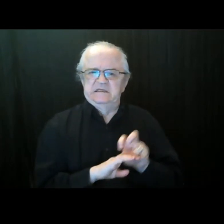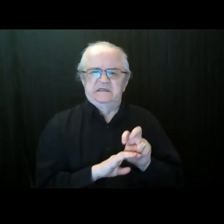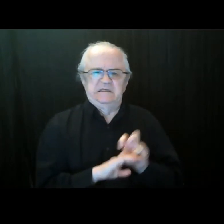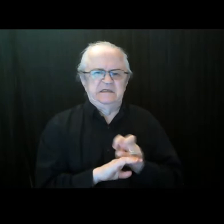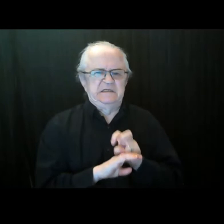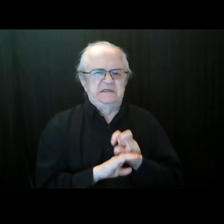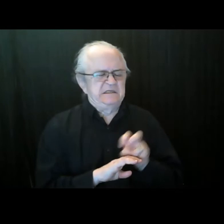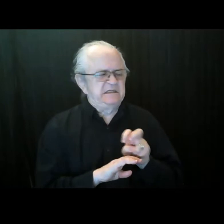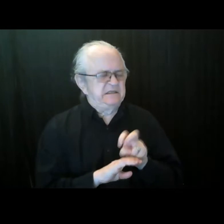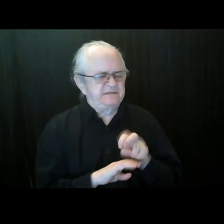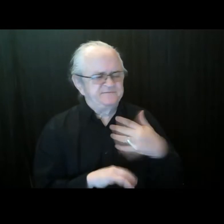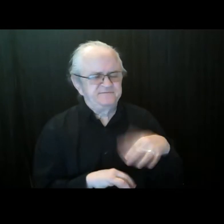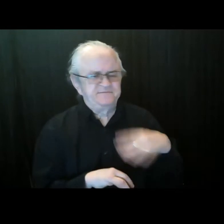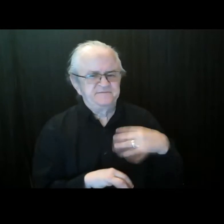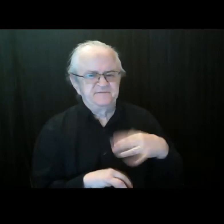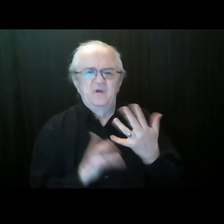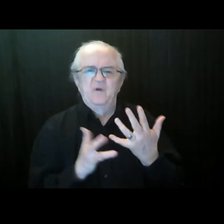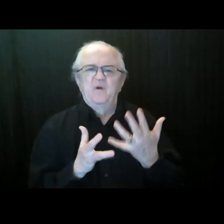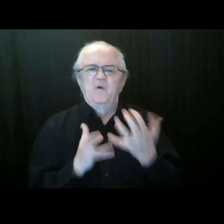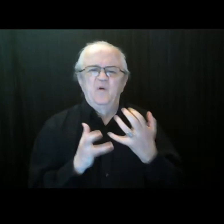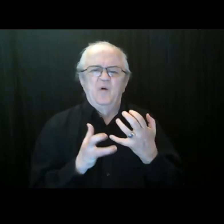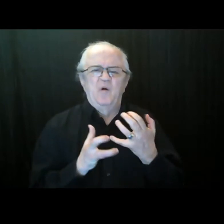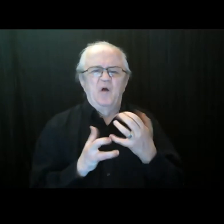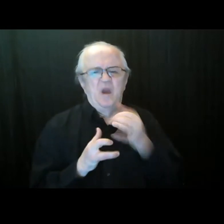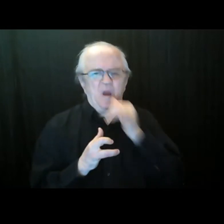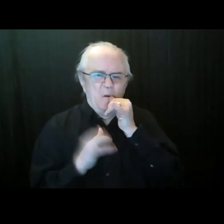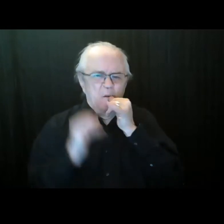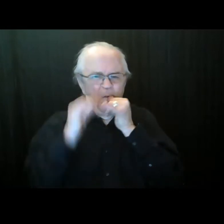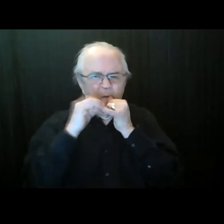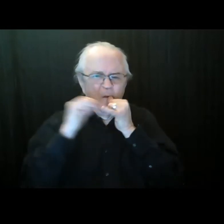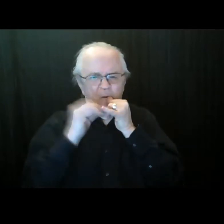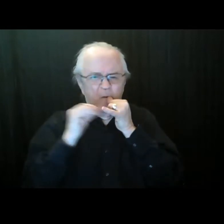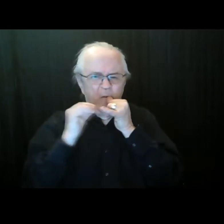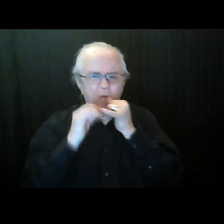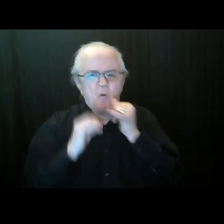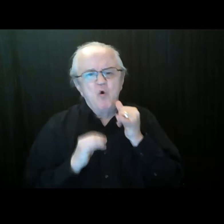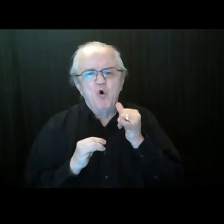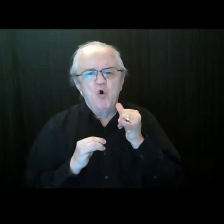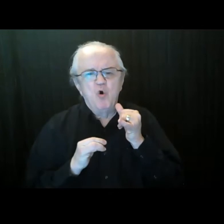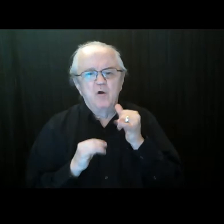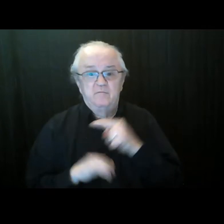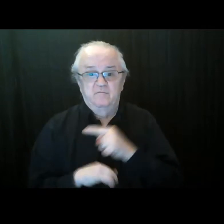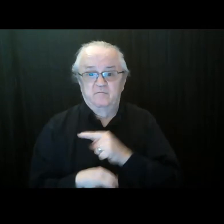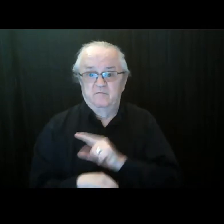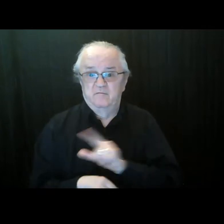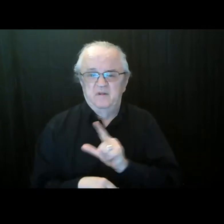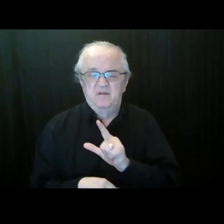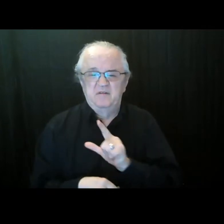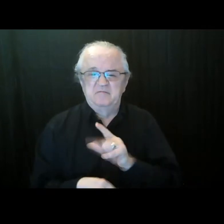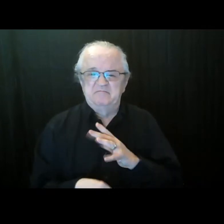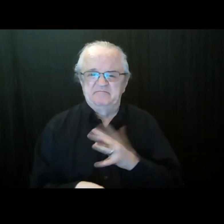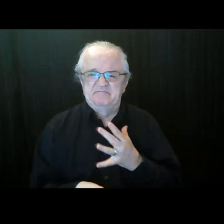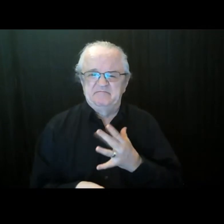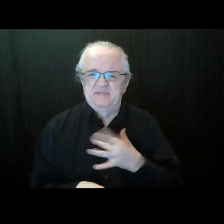restless. He wanted to smoke his pipe. And the truth was, Laura did not like it when he smoked